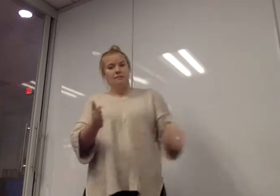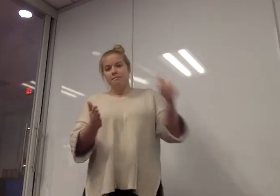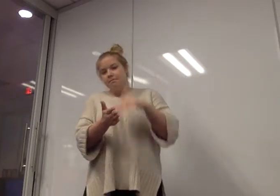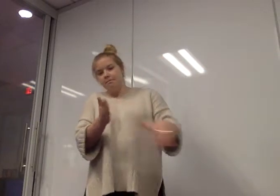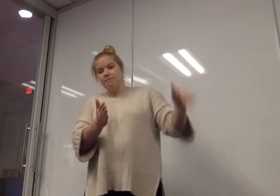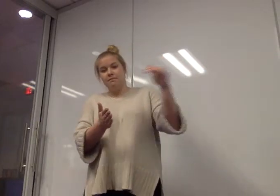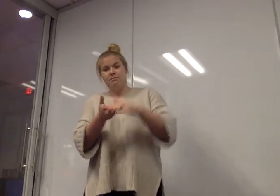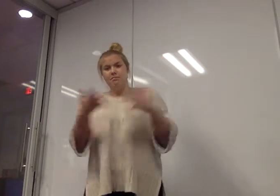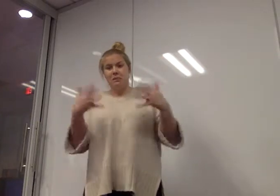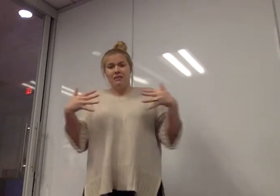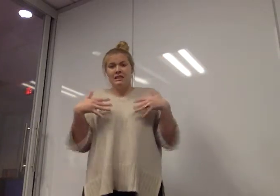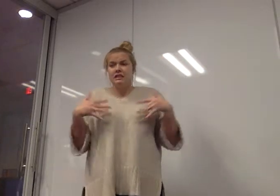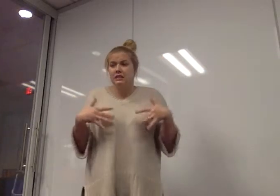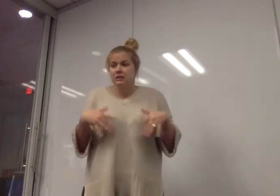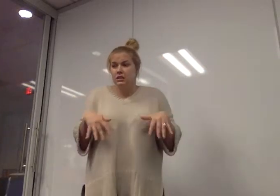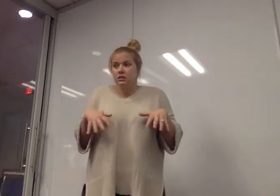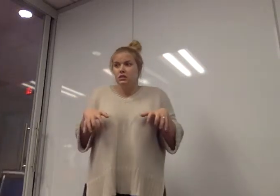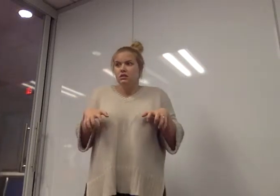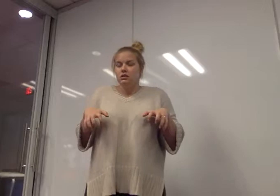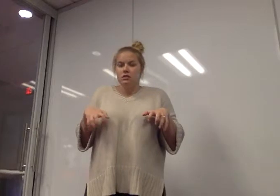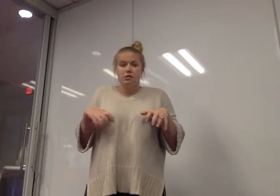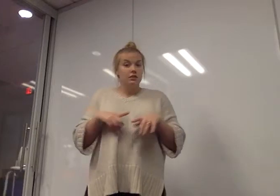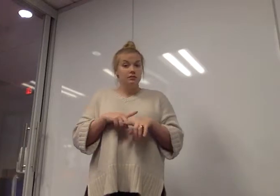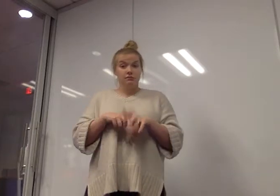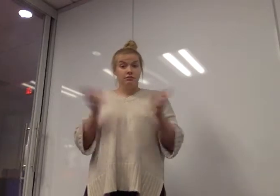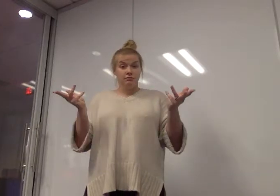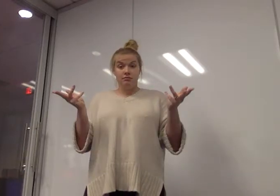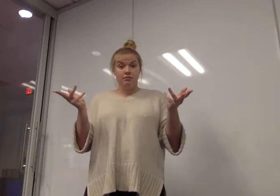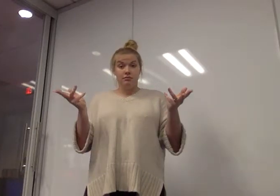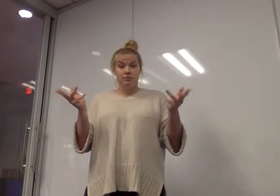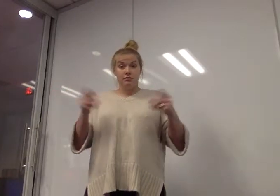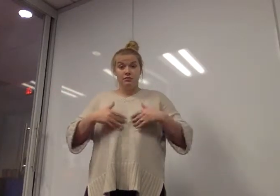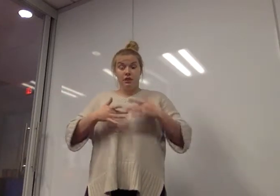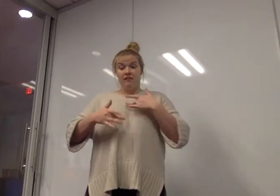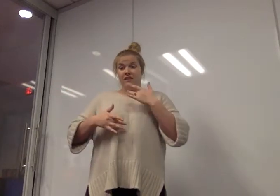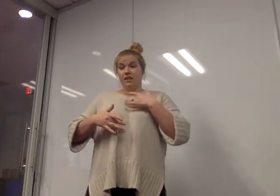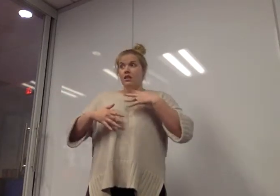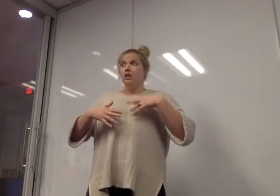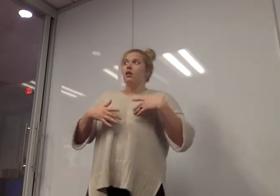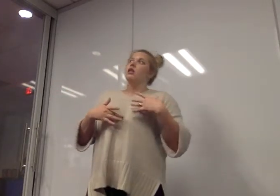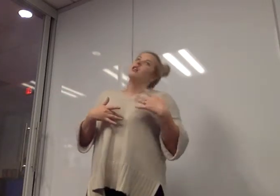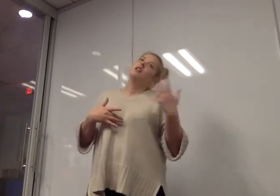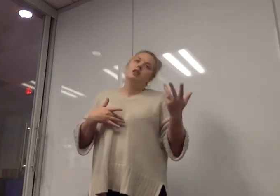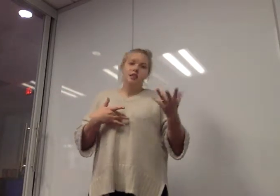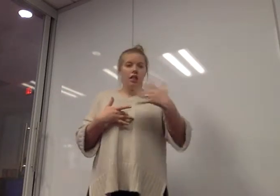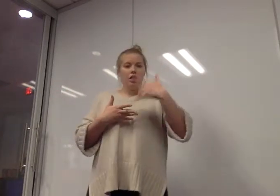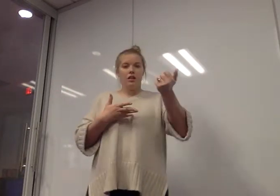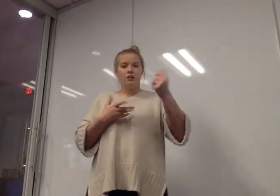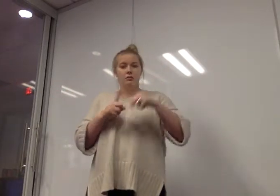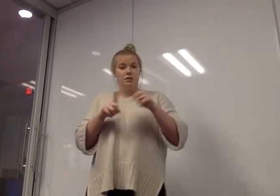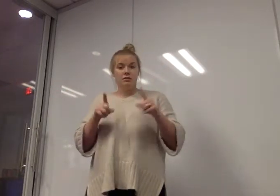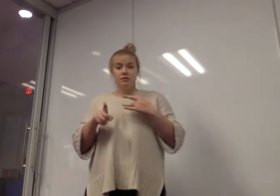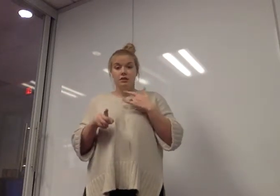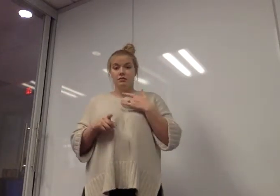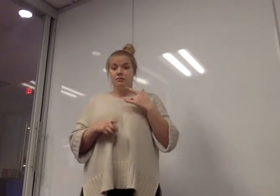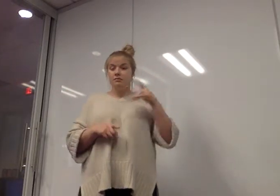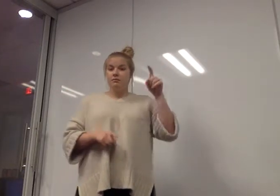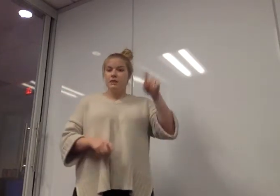you're terrified and just paralyzed and having an out-of-body experience until you have this moment where you say, oh my gosh, I'm doing